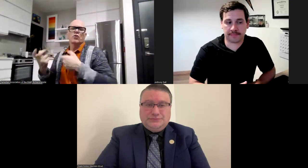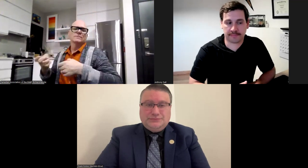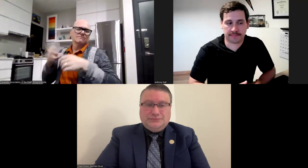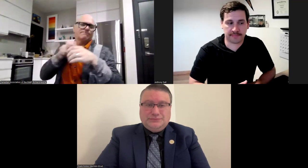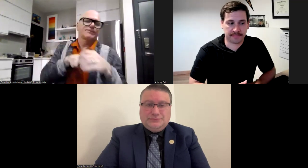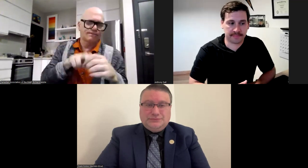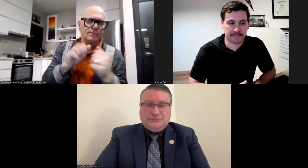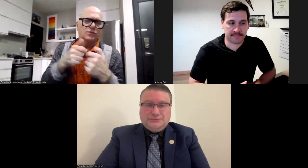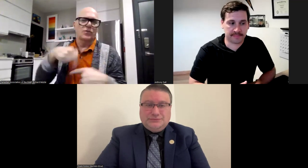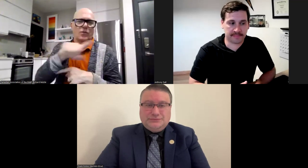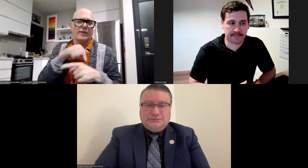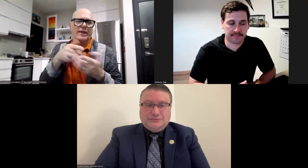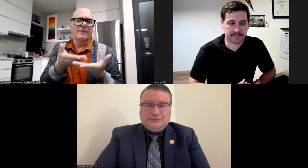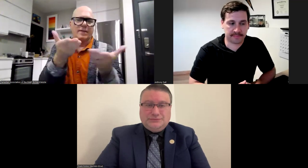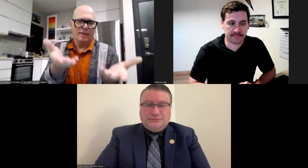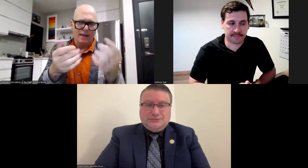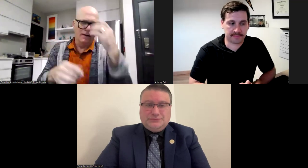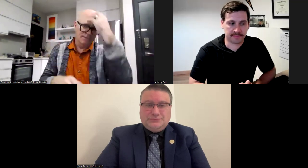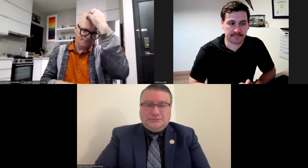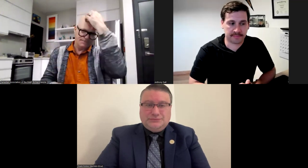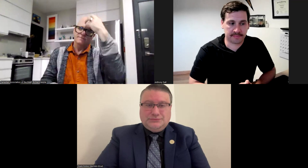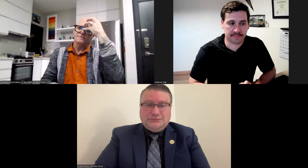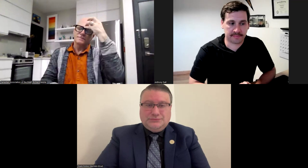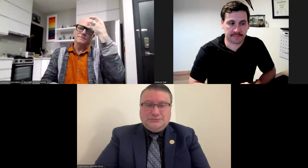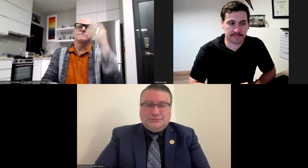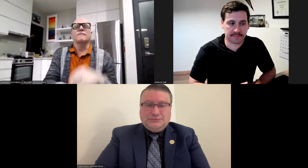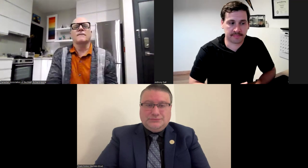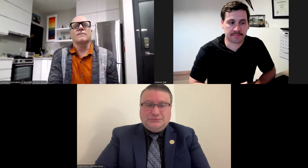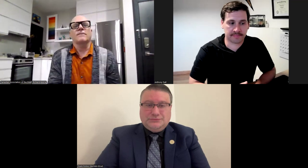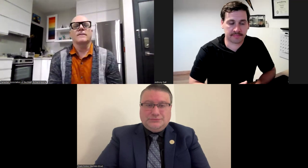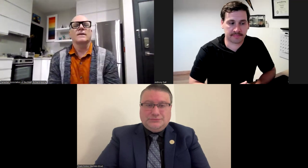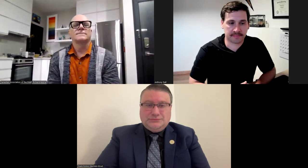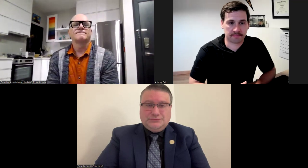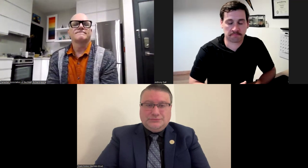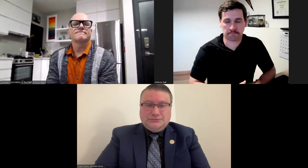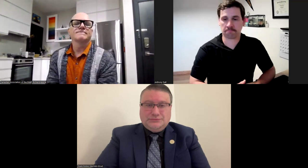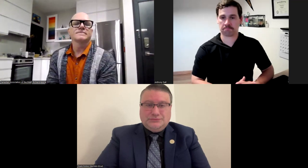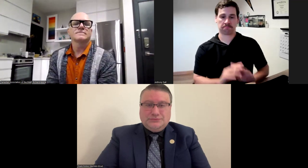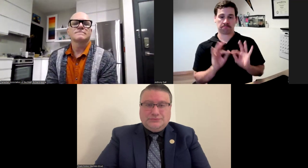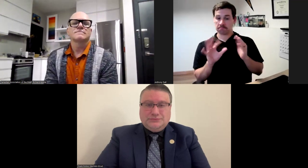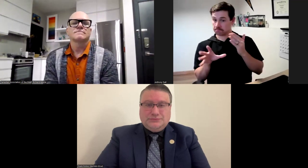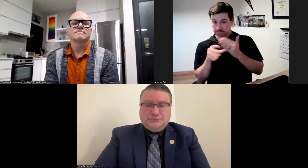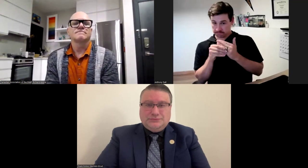growth, honestly, in this type of technology. And so come back to me in 10 years, and I'm sure we'd be surprised that we were even talking about this